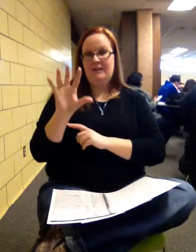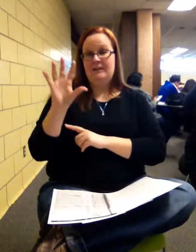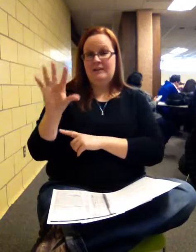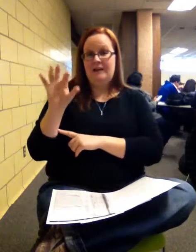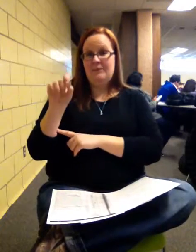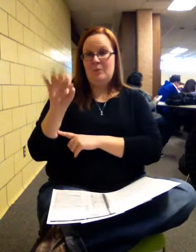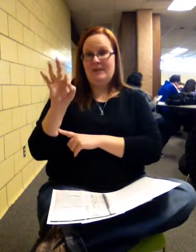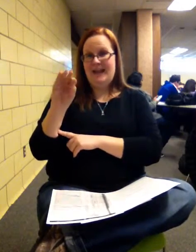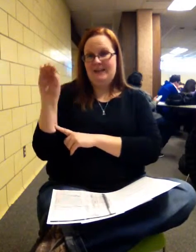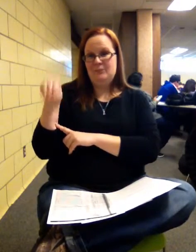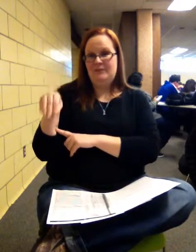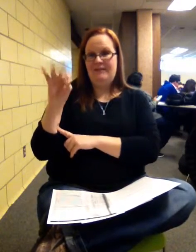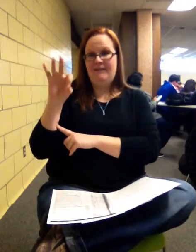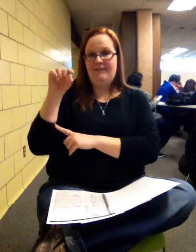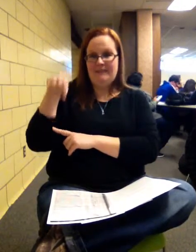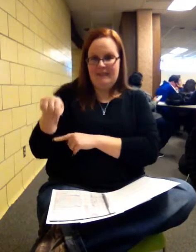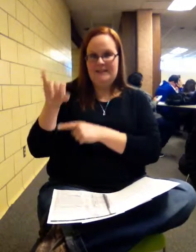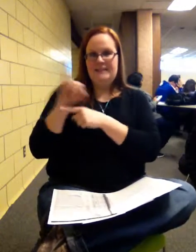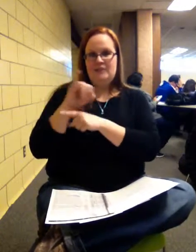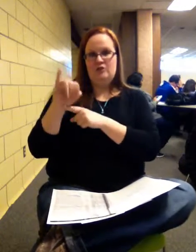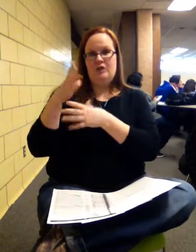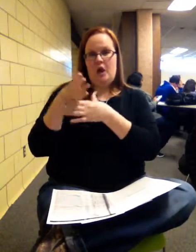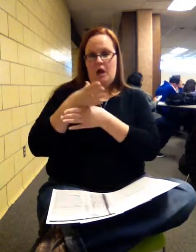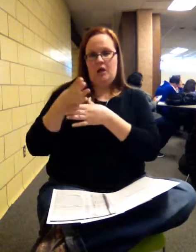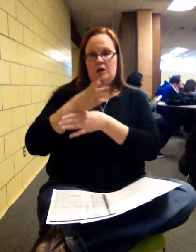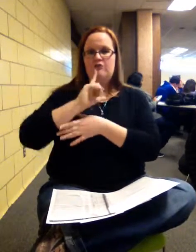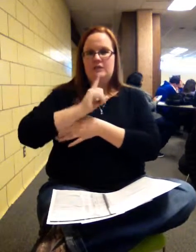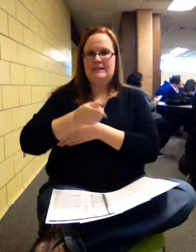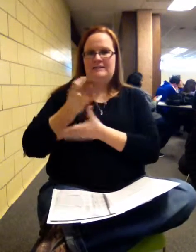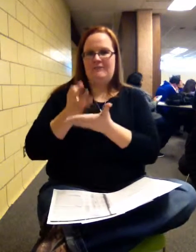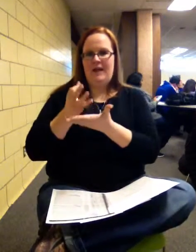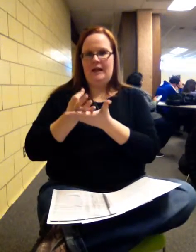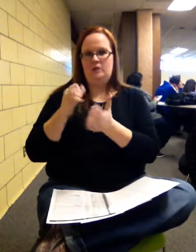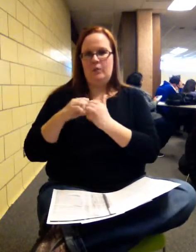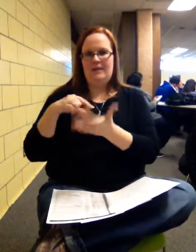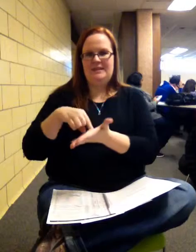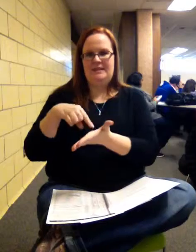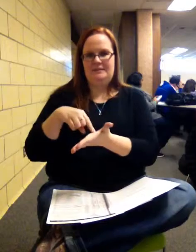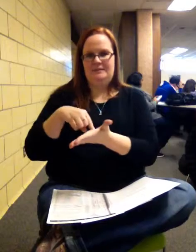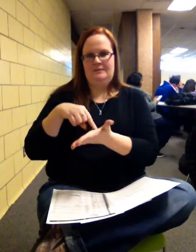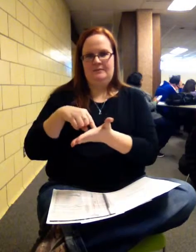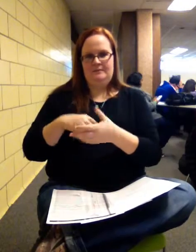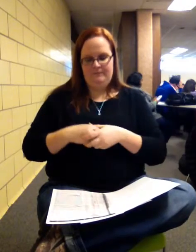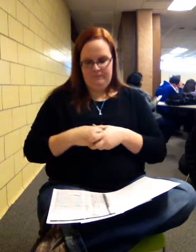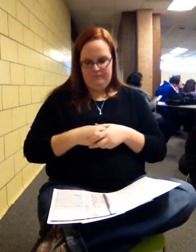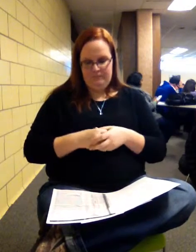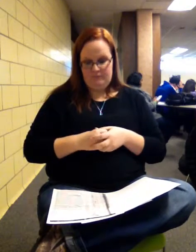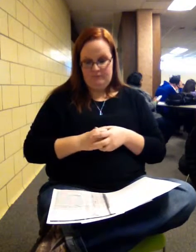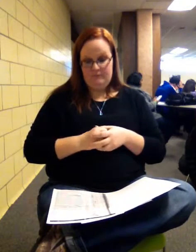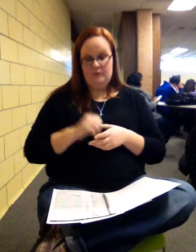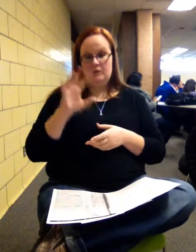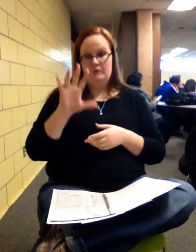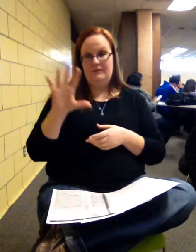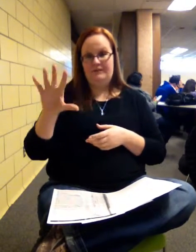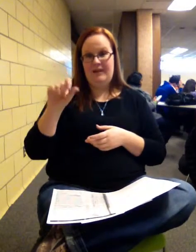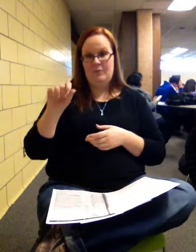of this industry, on average, would be financed with debt. So 55.9 would be your industry average